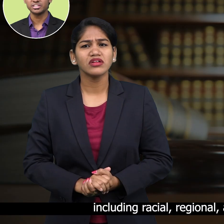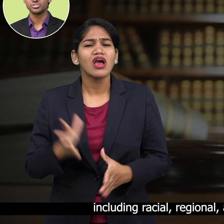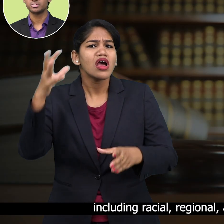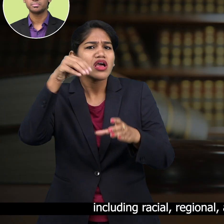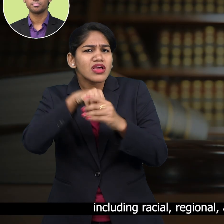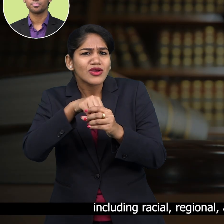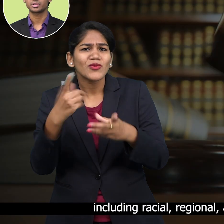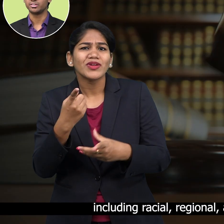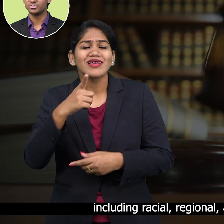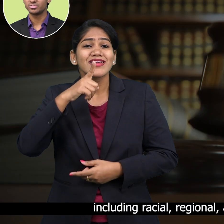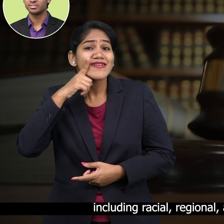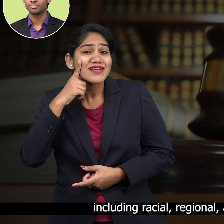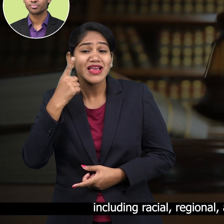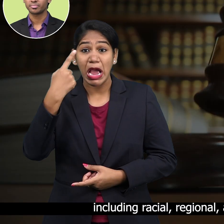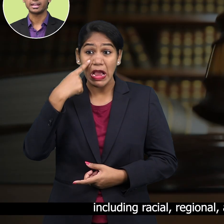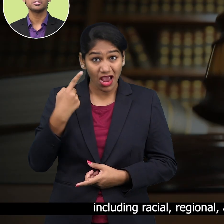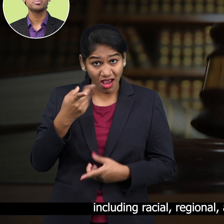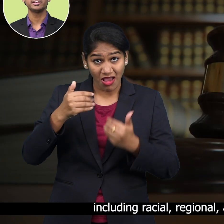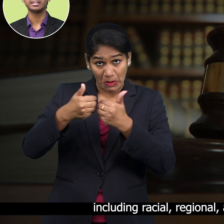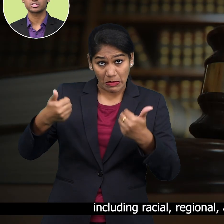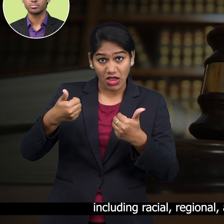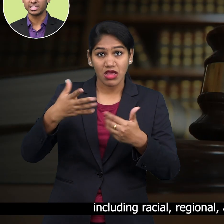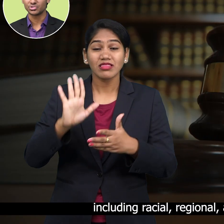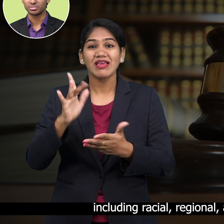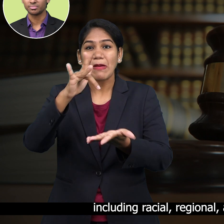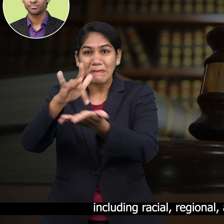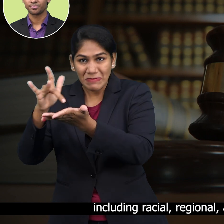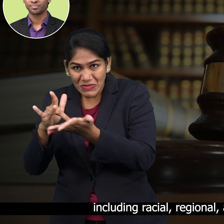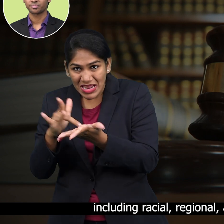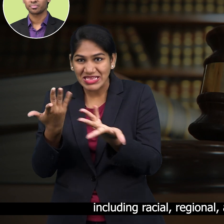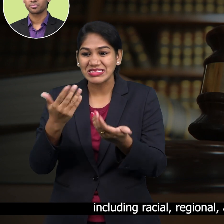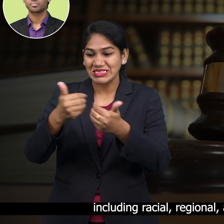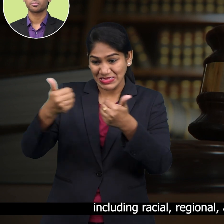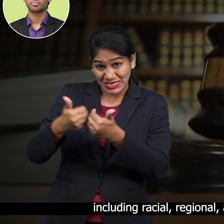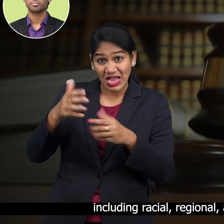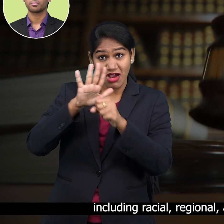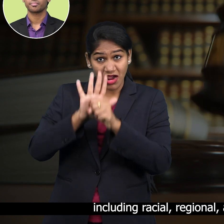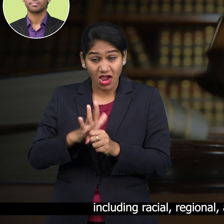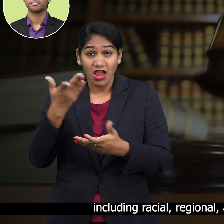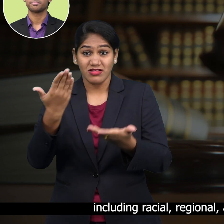including racial, regional, and disability discrimination,